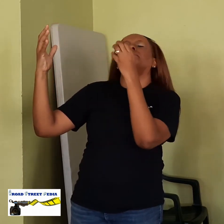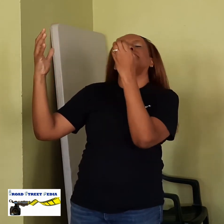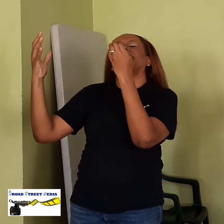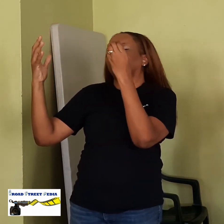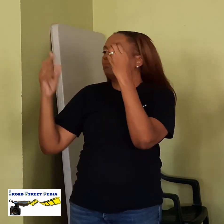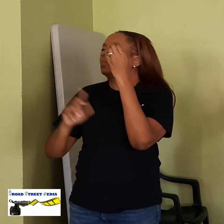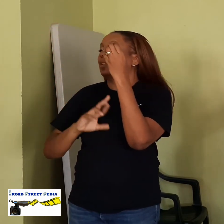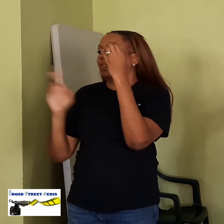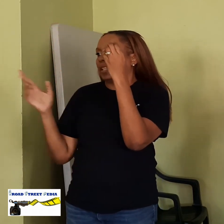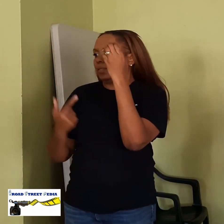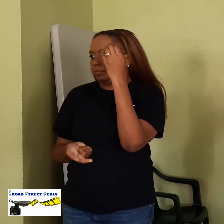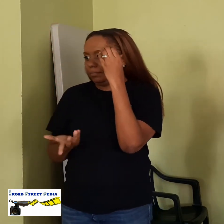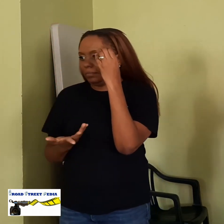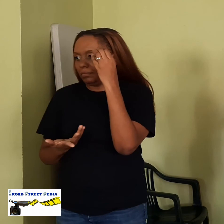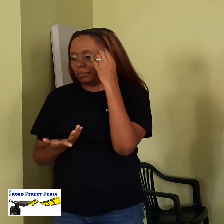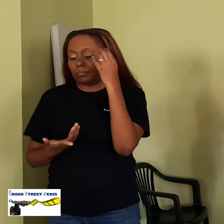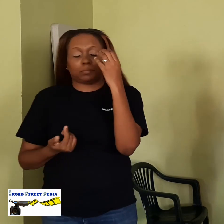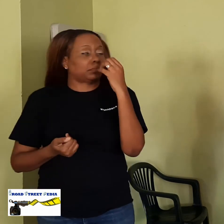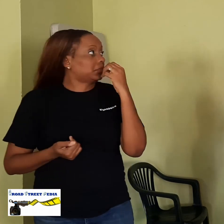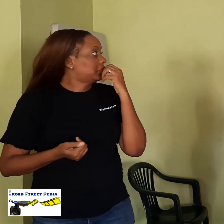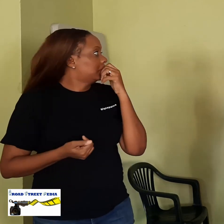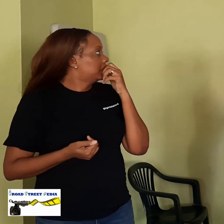you to know that they are ready to be harvested.